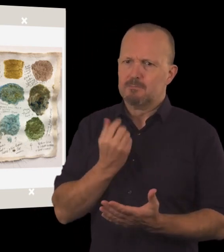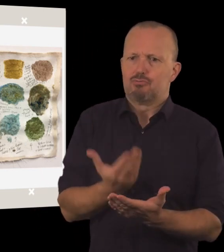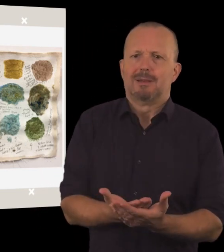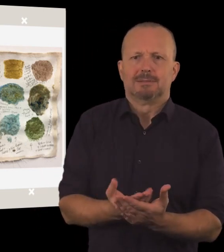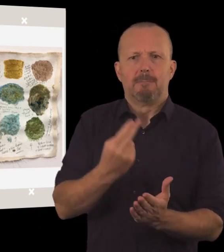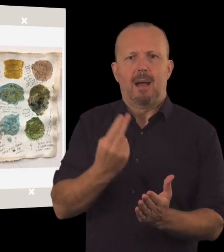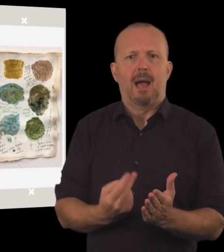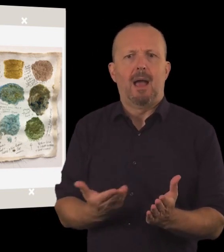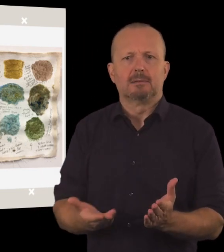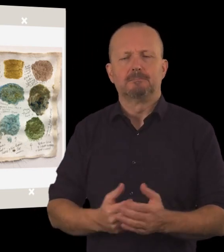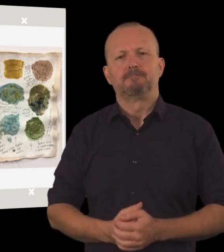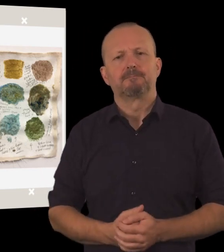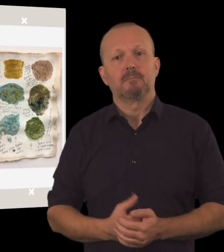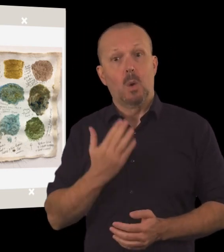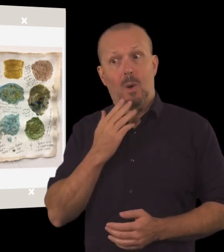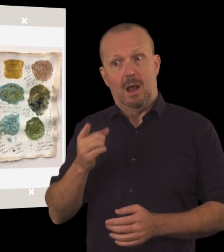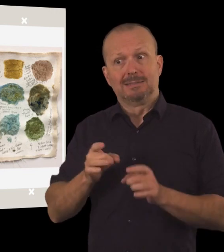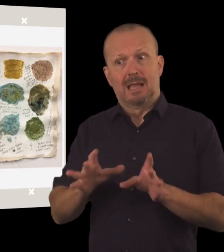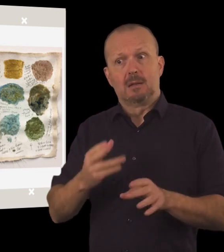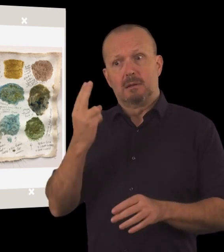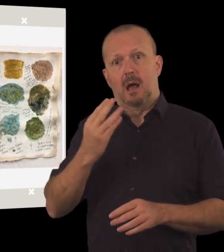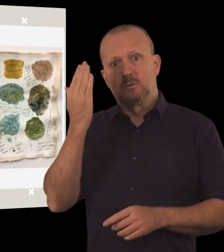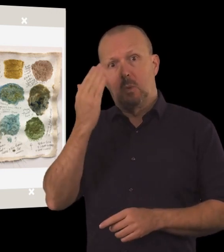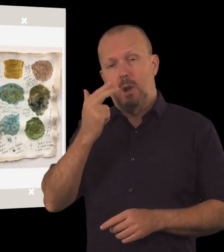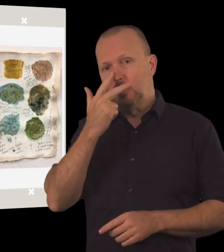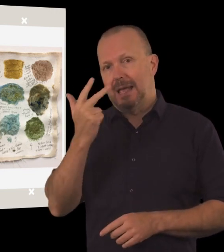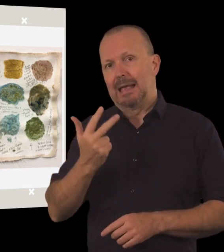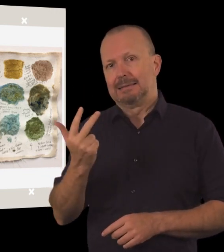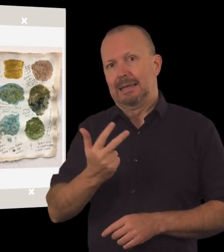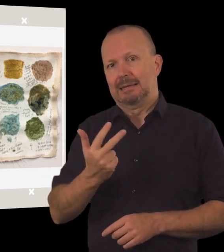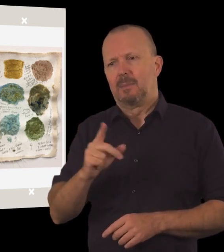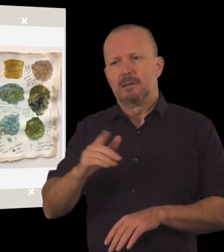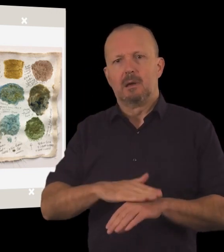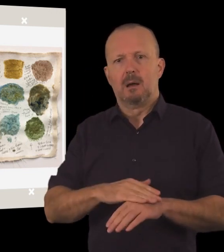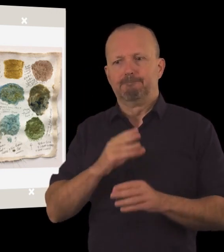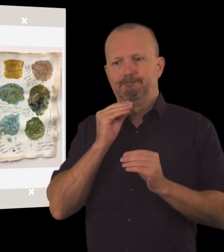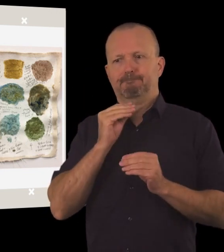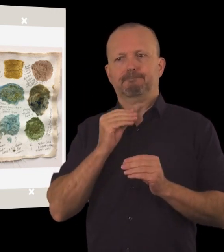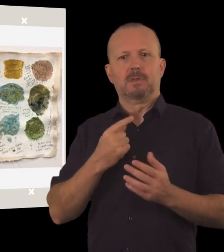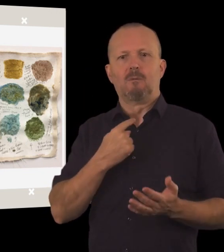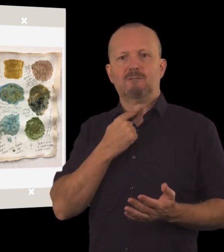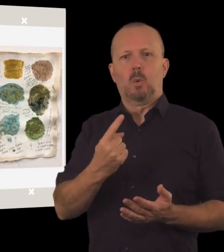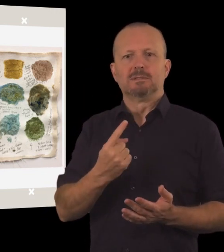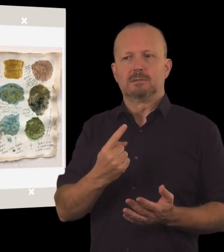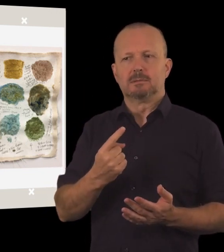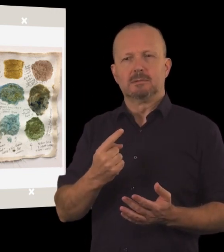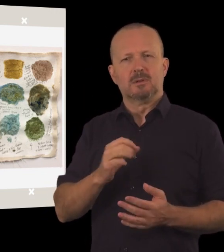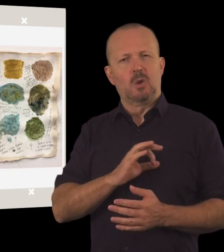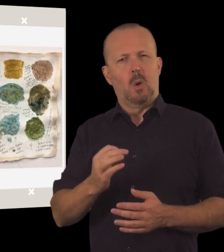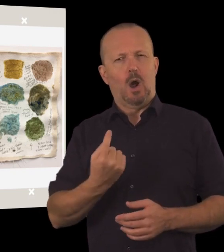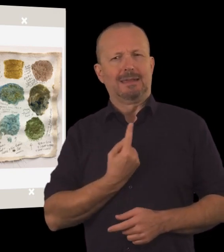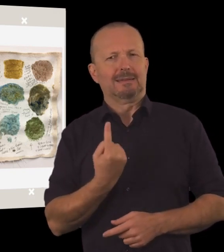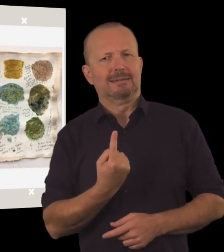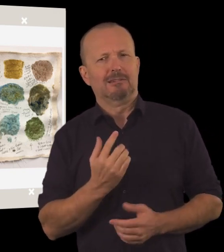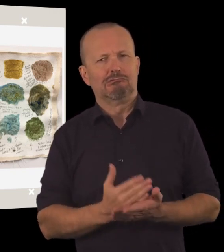mahi toi. When I started art school, I was 18 years old. And I didn't have a voice then, and I felt like I